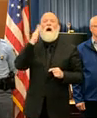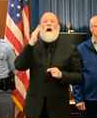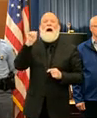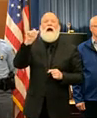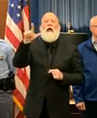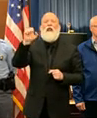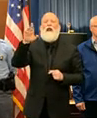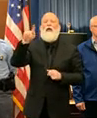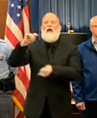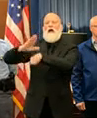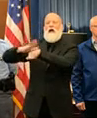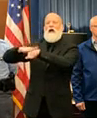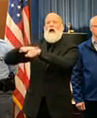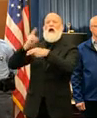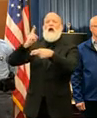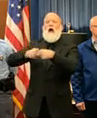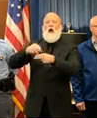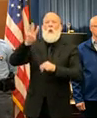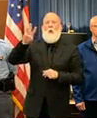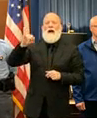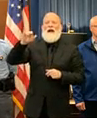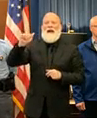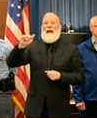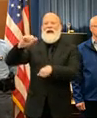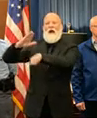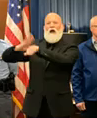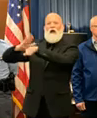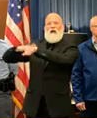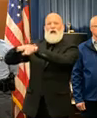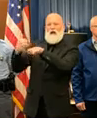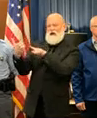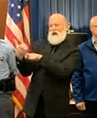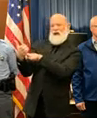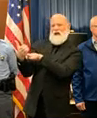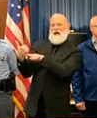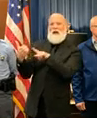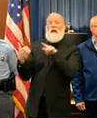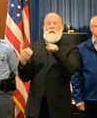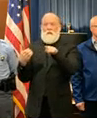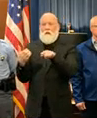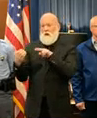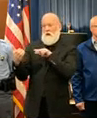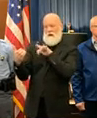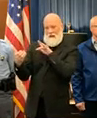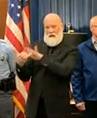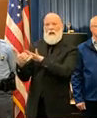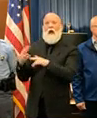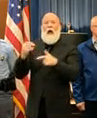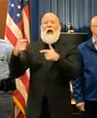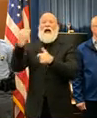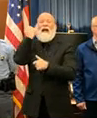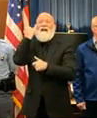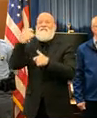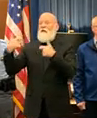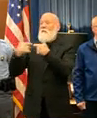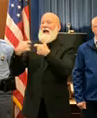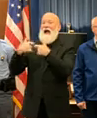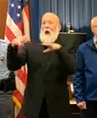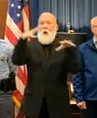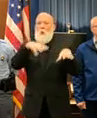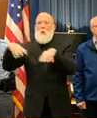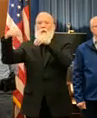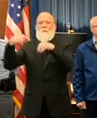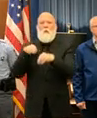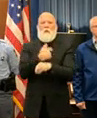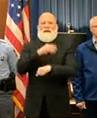those times. If there are outages, we set up warming stations and things like that. We're able to send you notifications to where those areas are going to